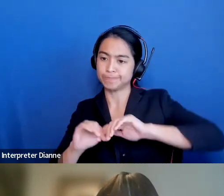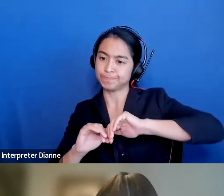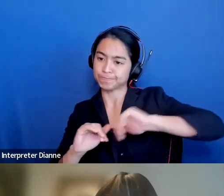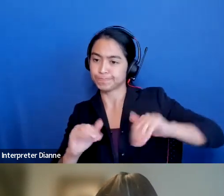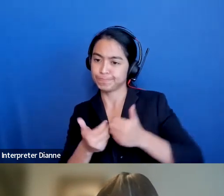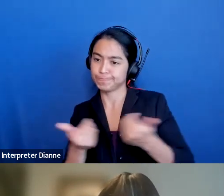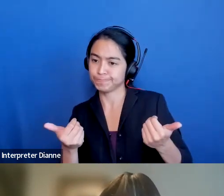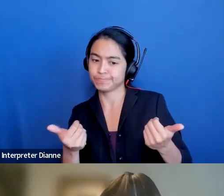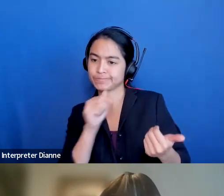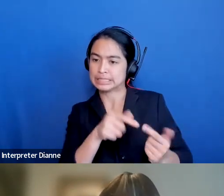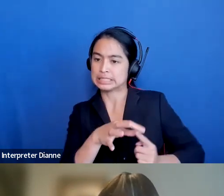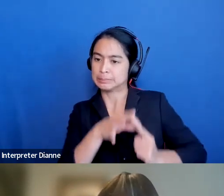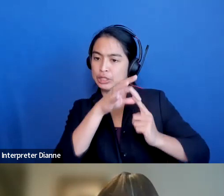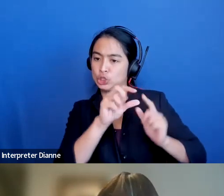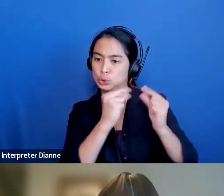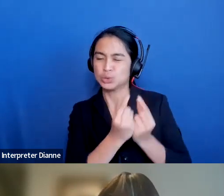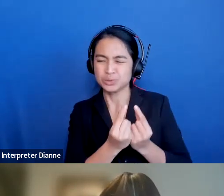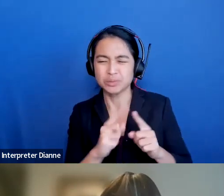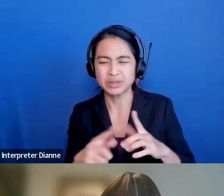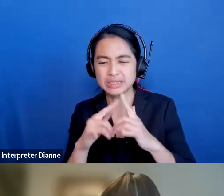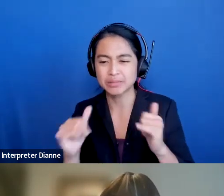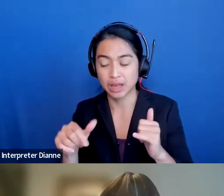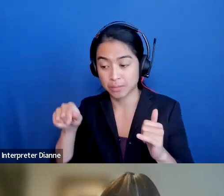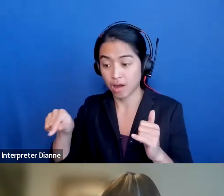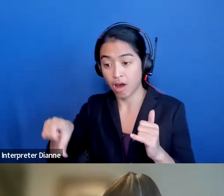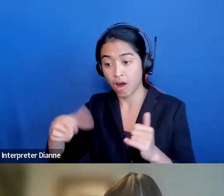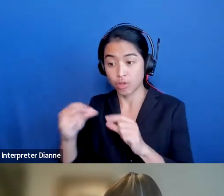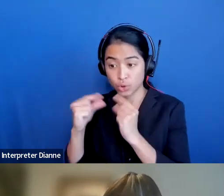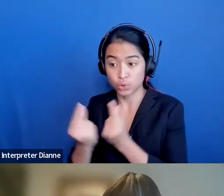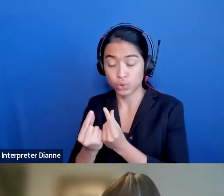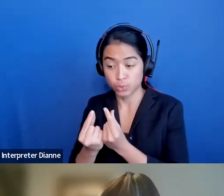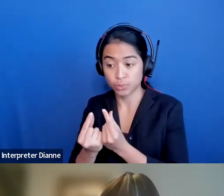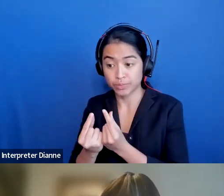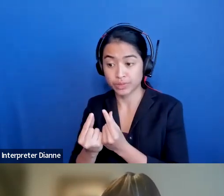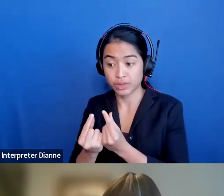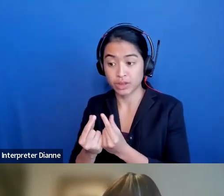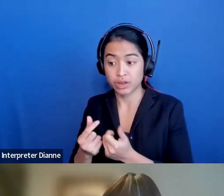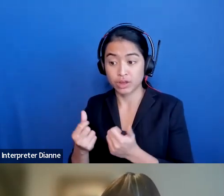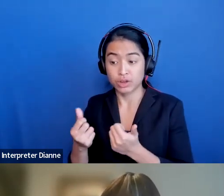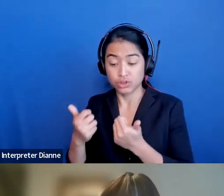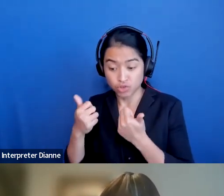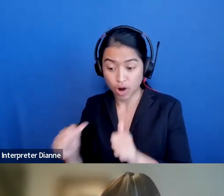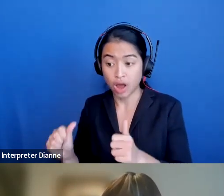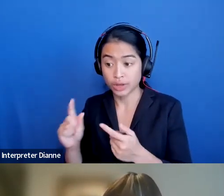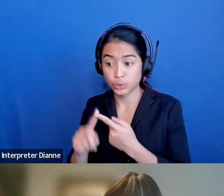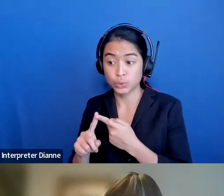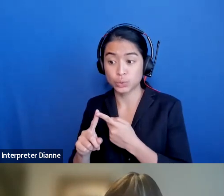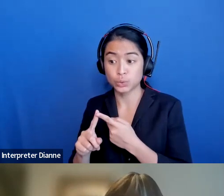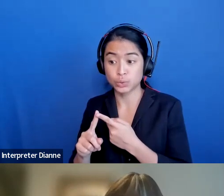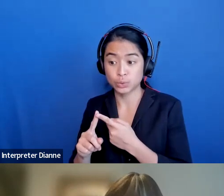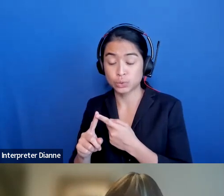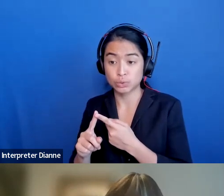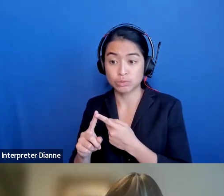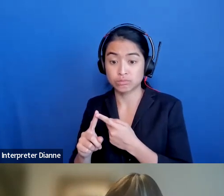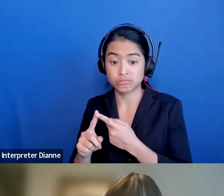group. But at the same time, this other group that's very well trained as well is being